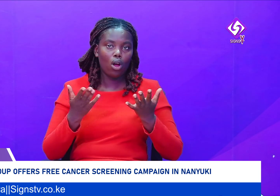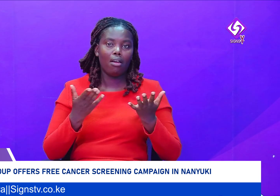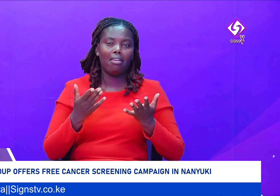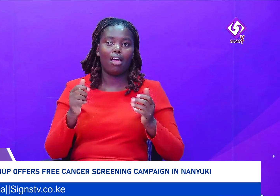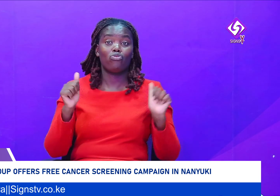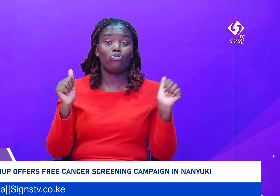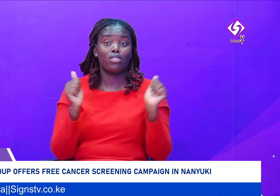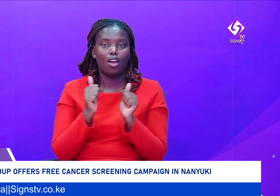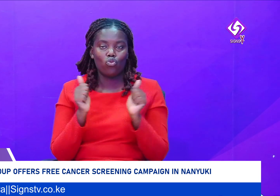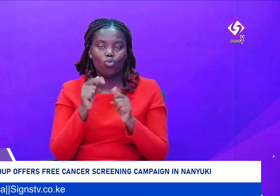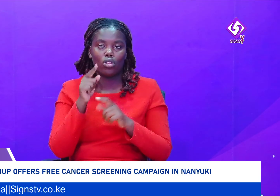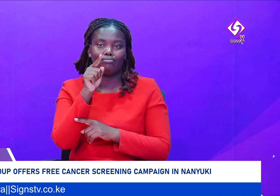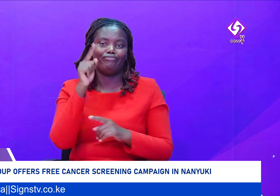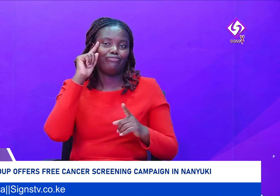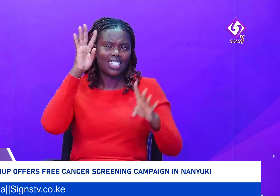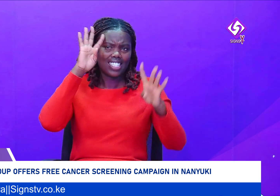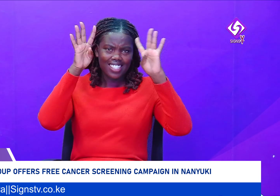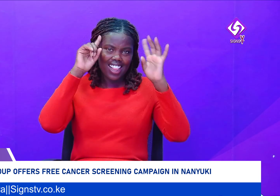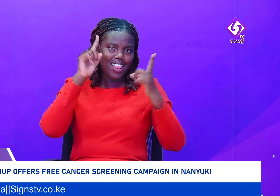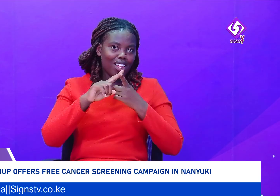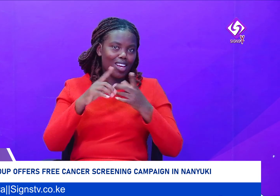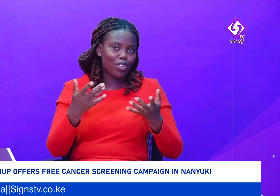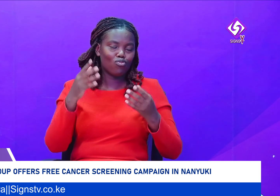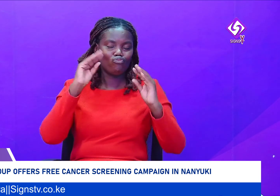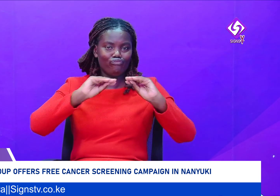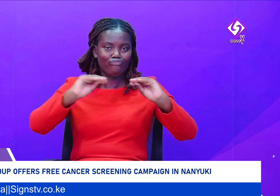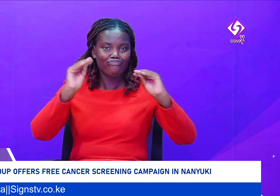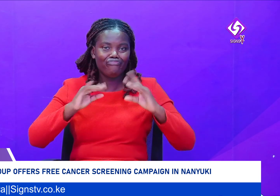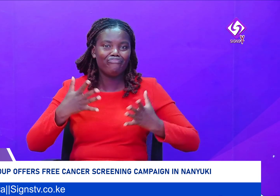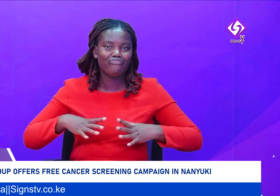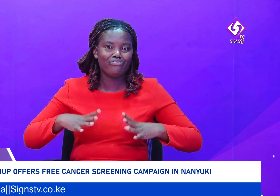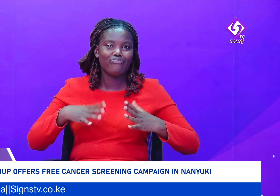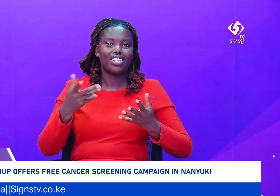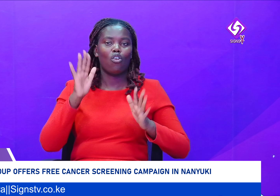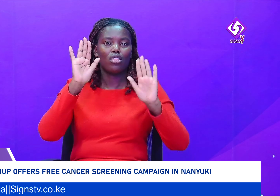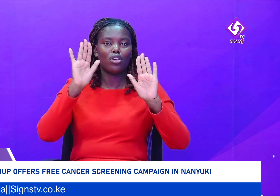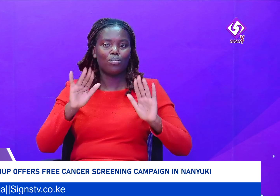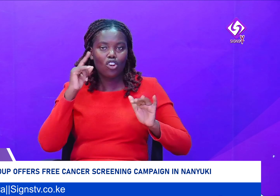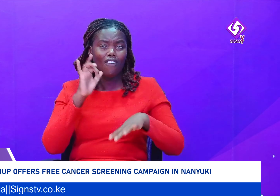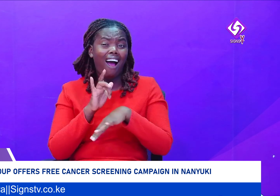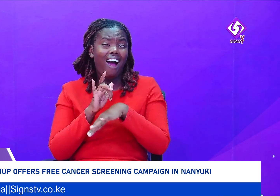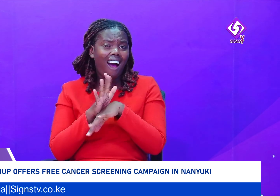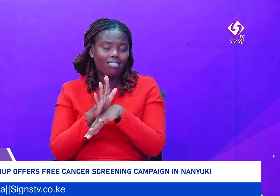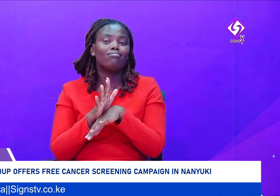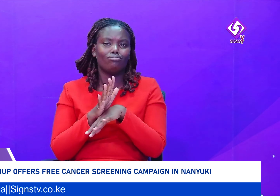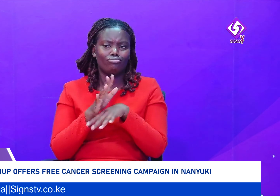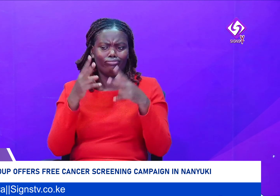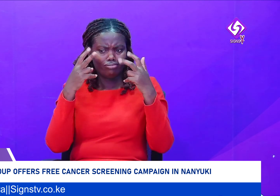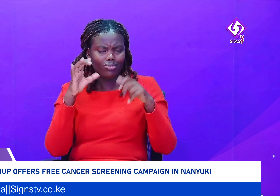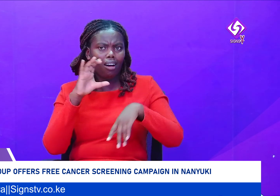Estate area of Nanyuki. The initiative aims to educate residents on the importance of early